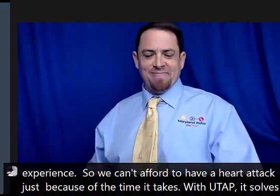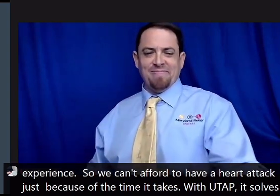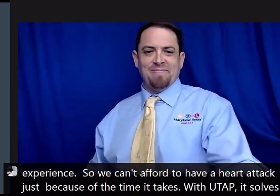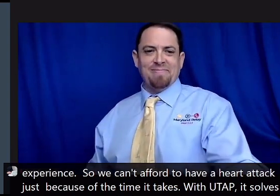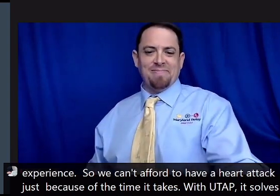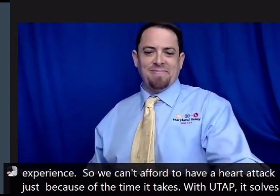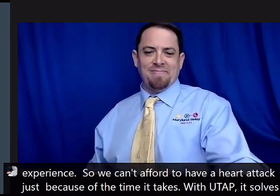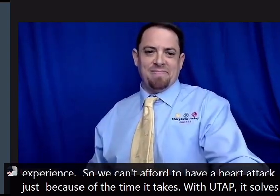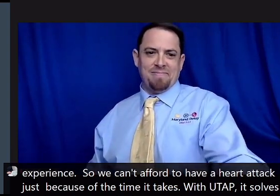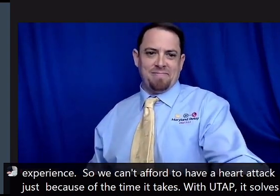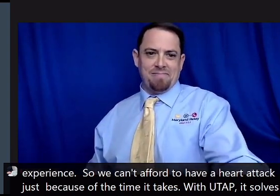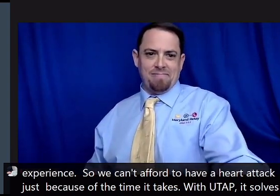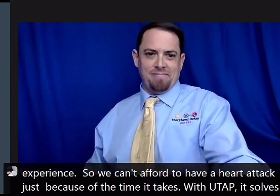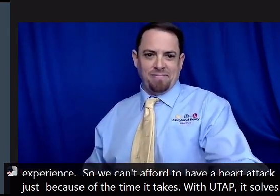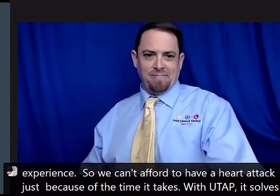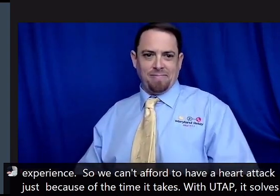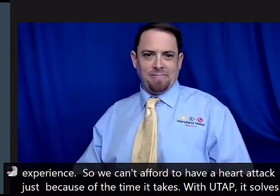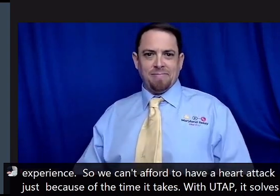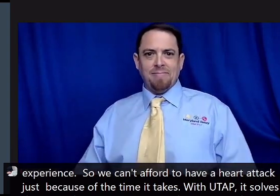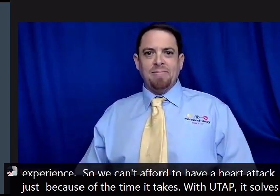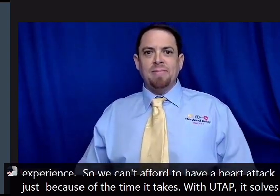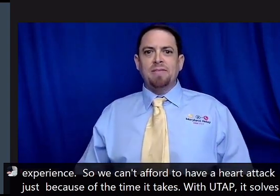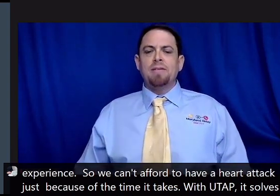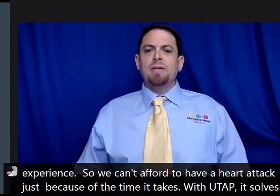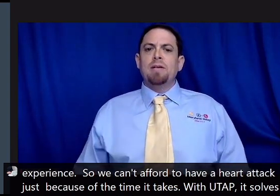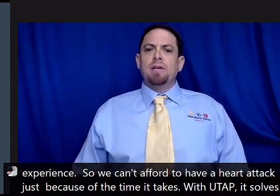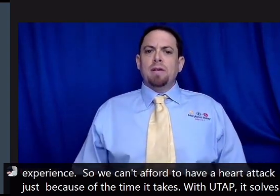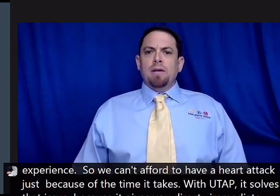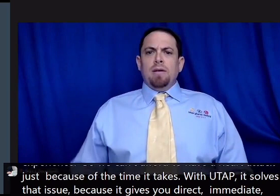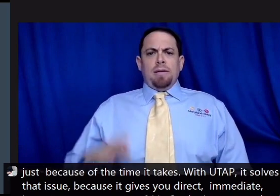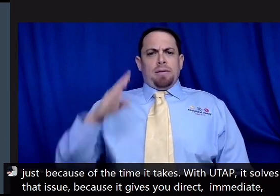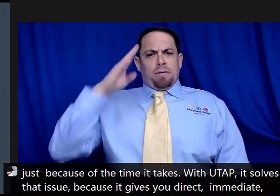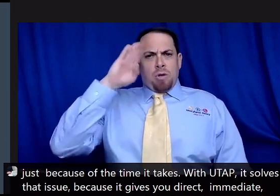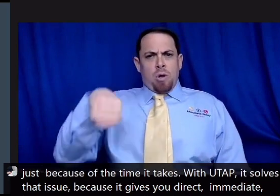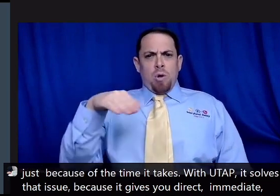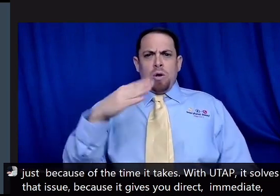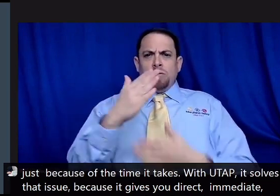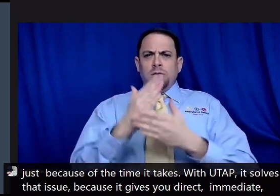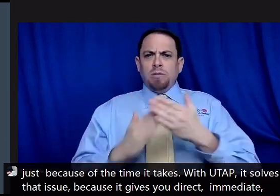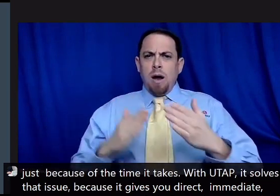So that's an example of what the UTEP experience would look like.